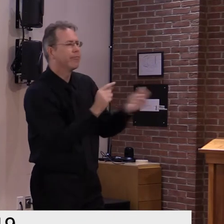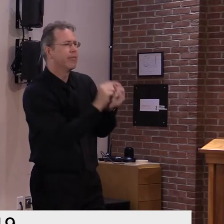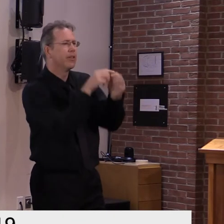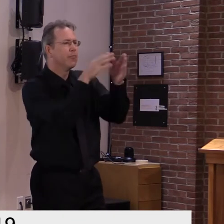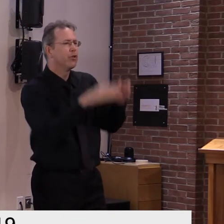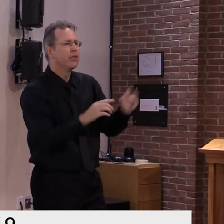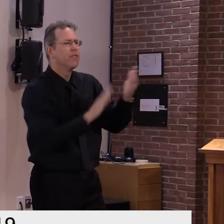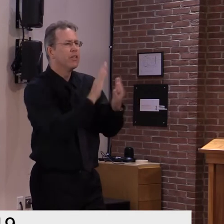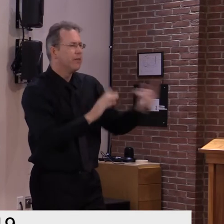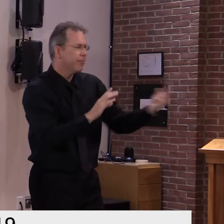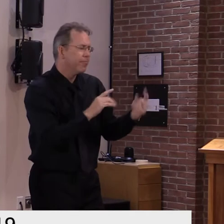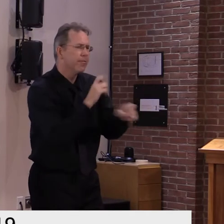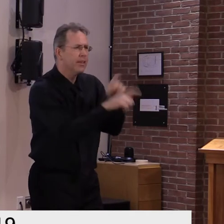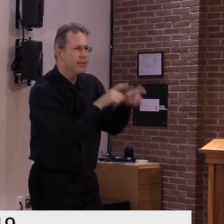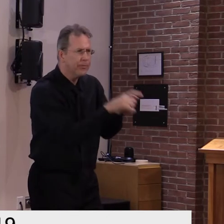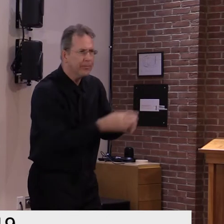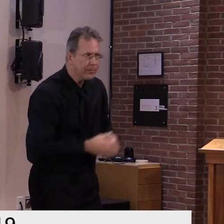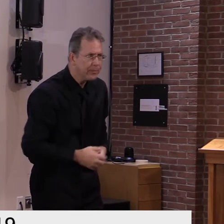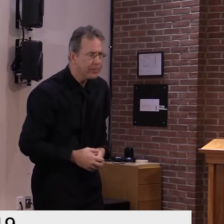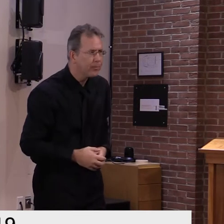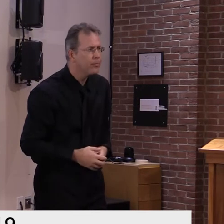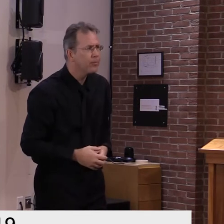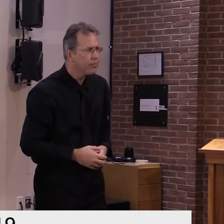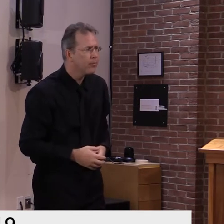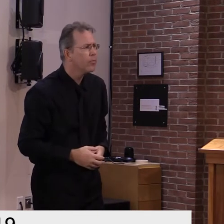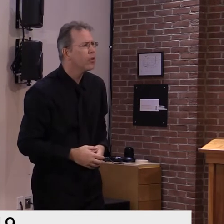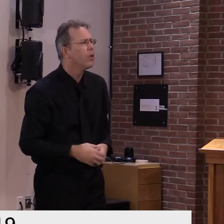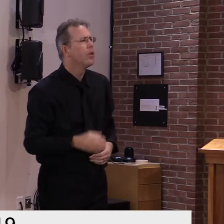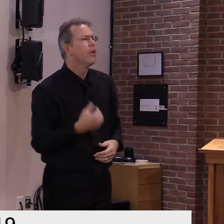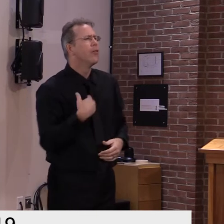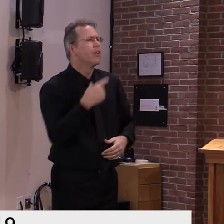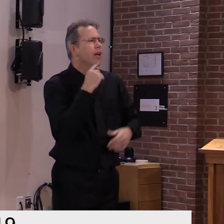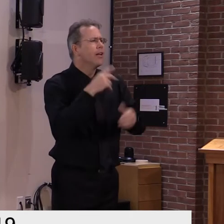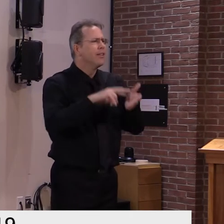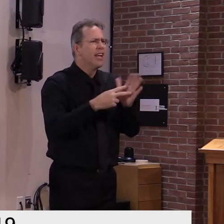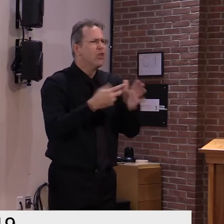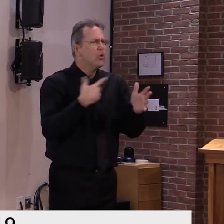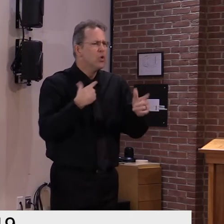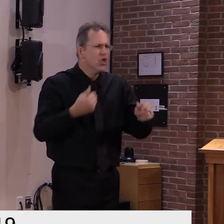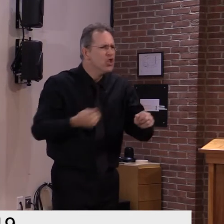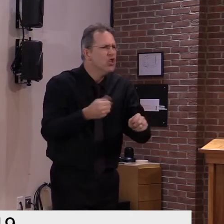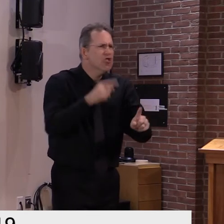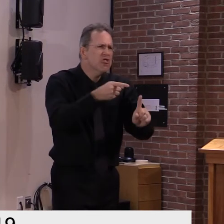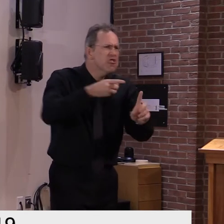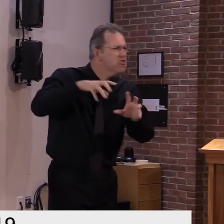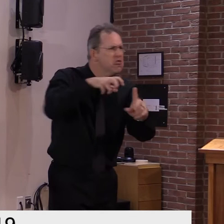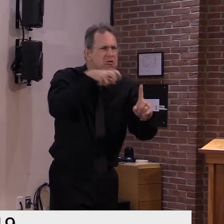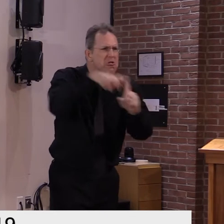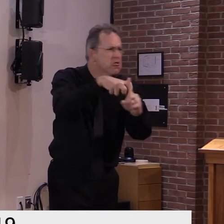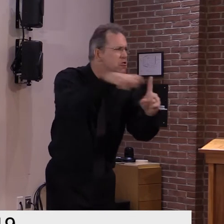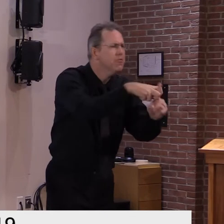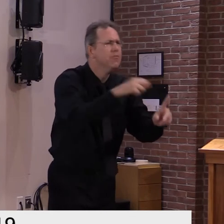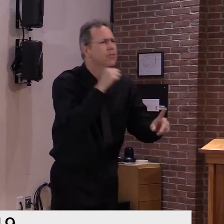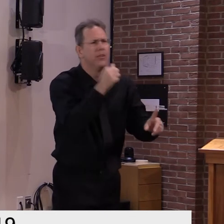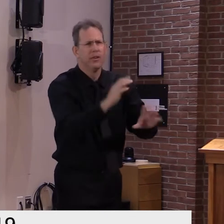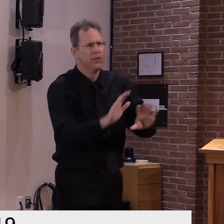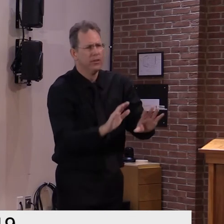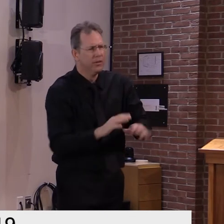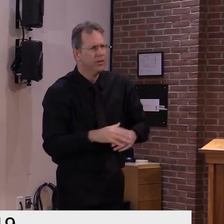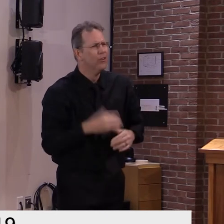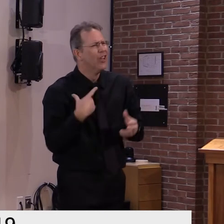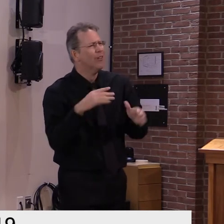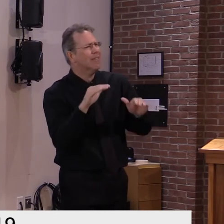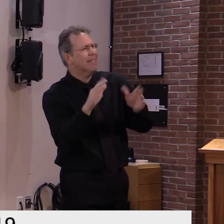children to the schools. But for the most part, it's all done by online, and it's done by parents.